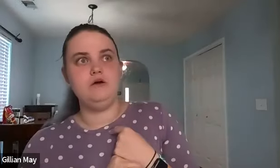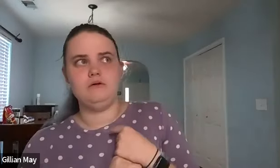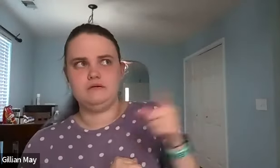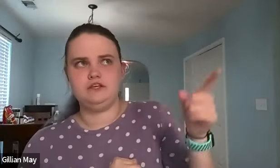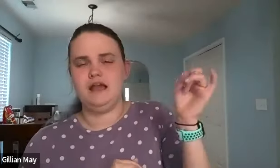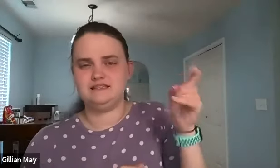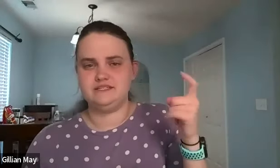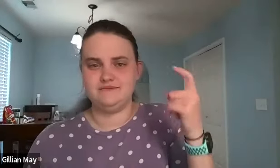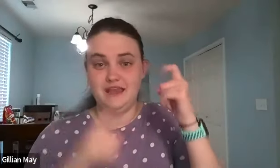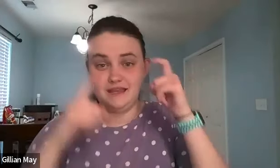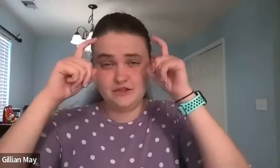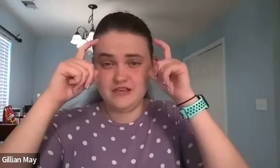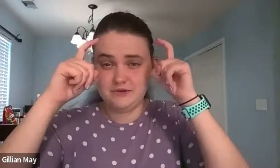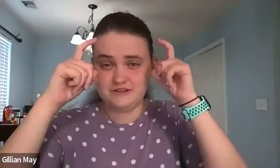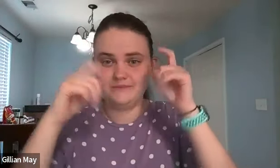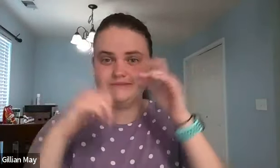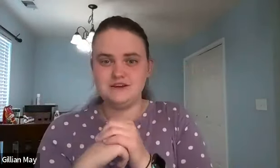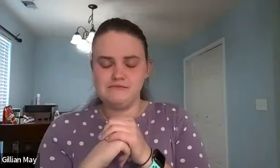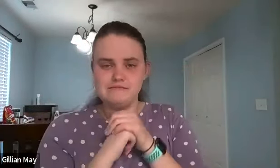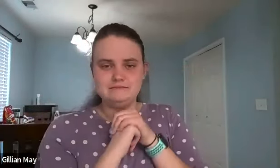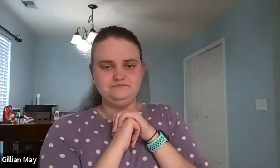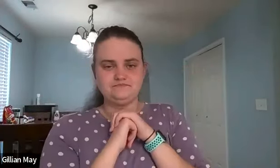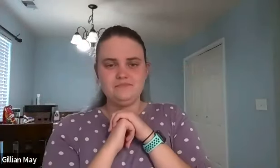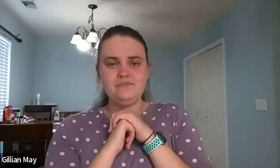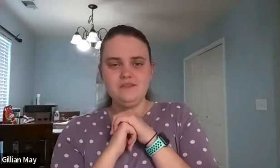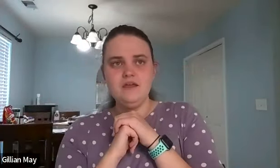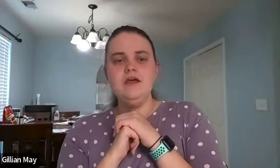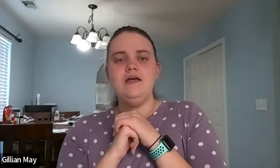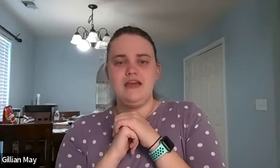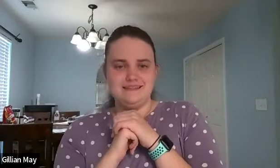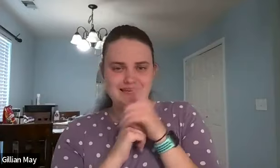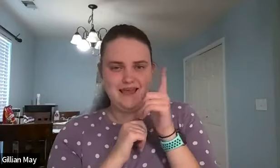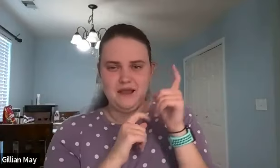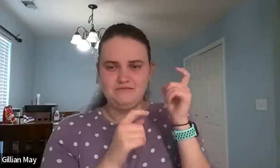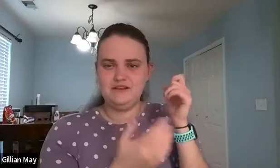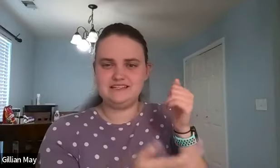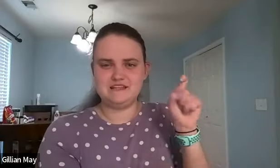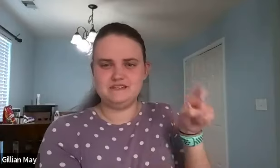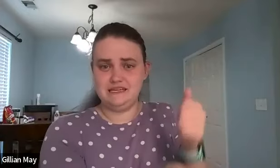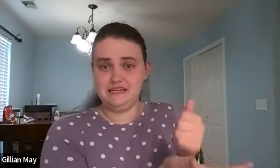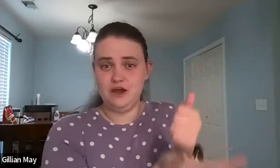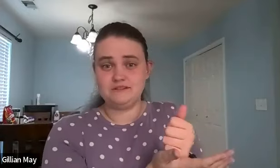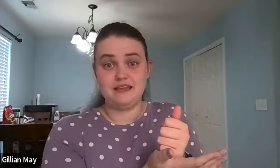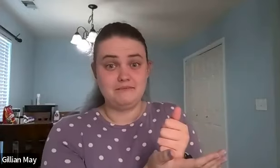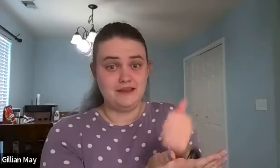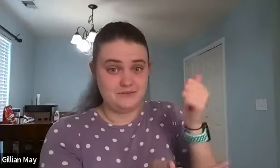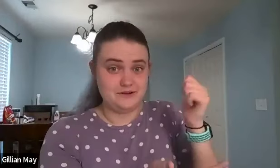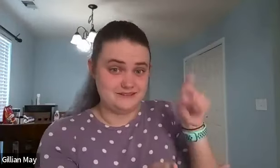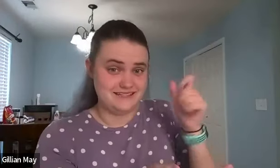okay, wait, you're asking me something. I saw those eyebrows up. So that is, yeah, I realized as I was saying need help, I was like, my eyebrows,